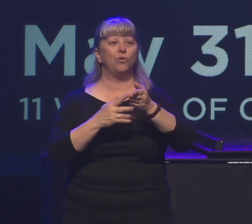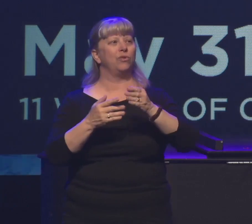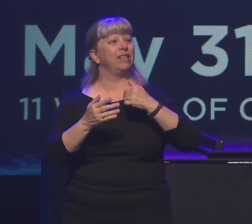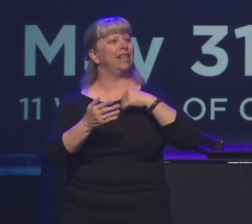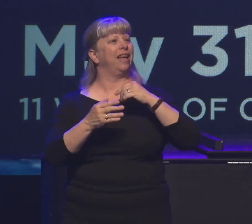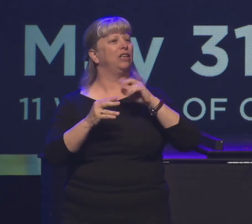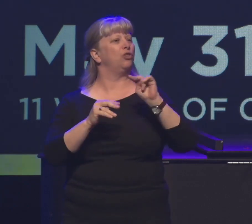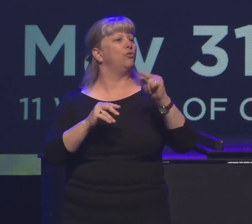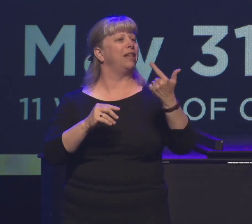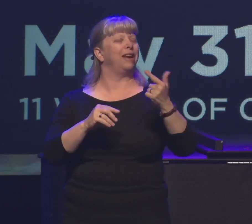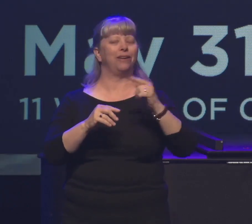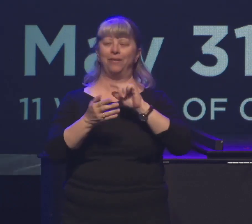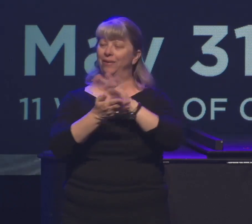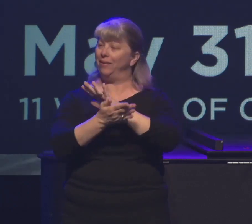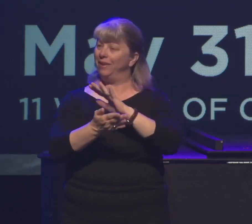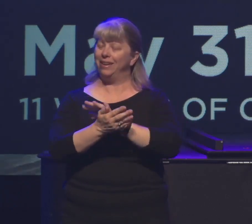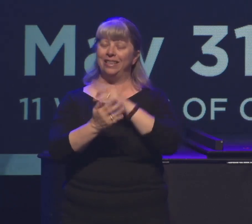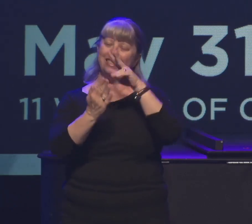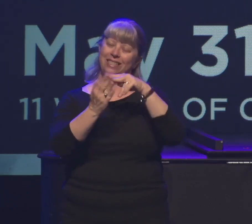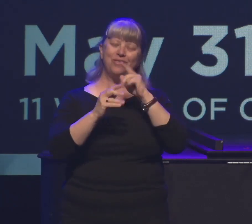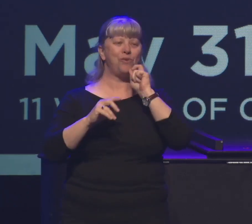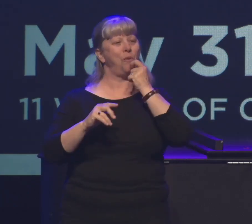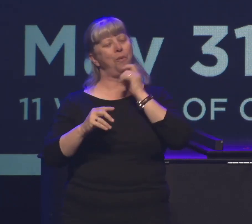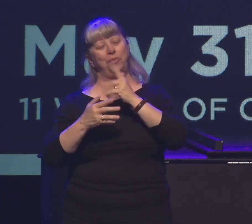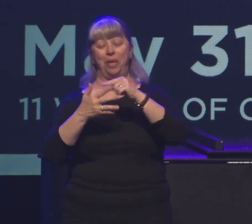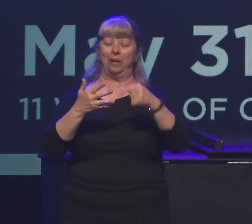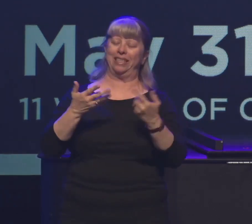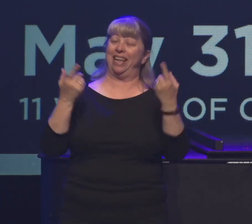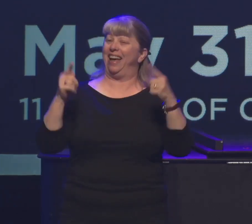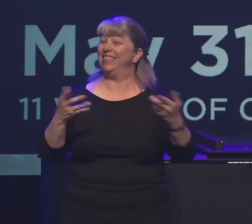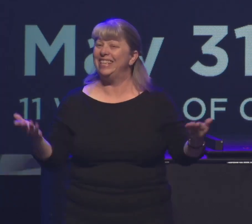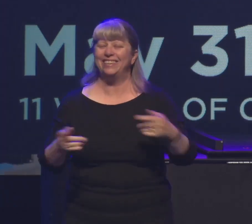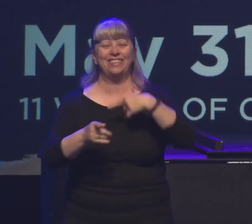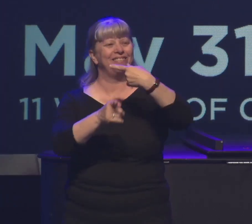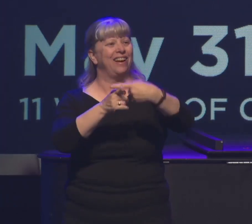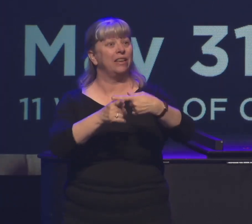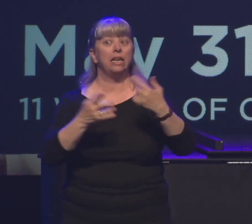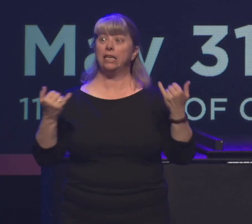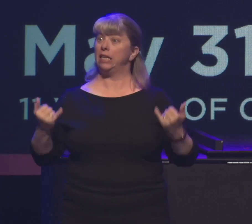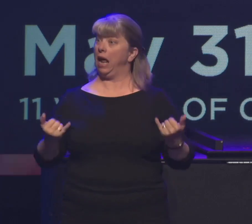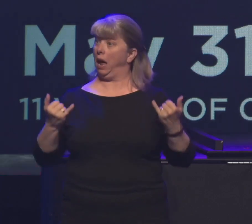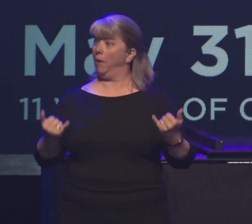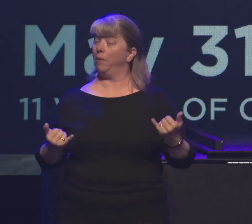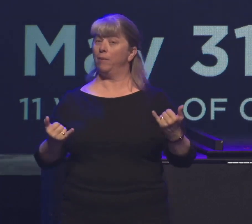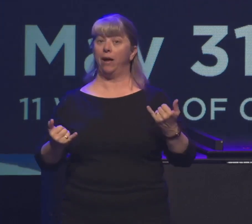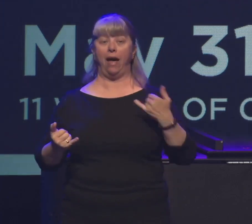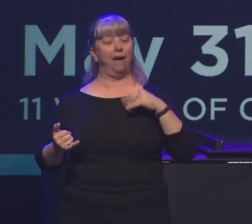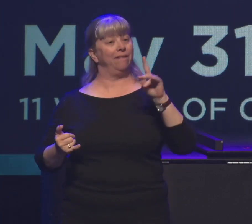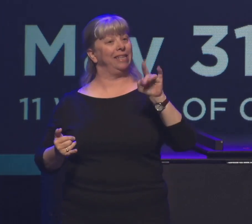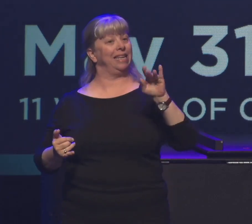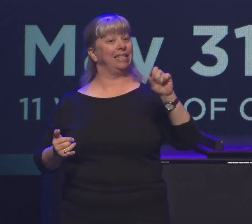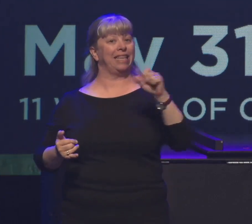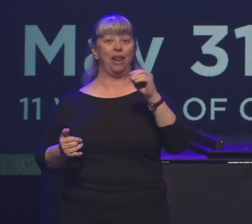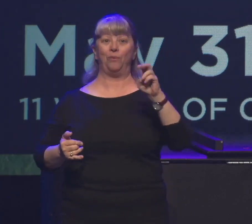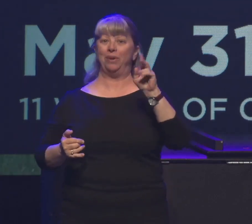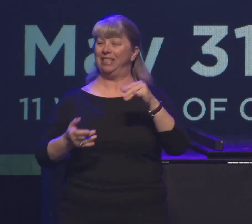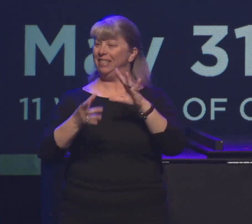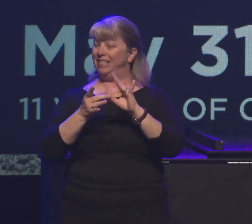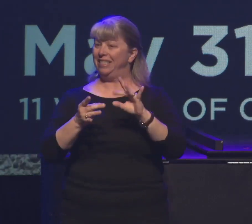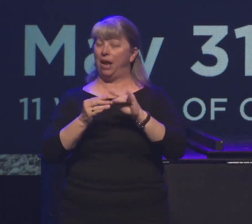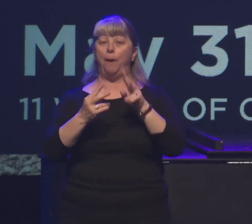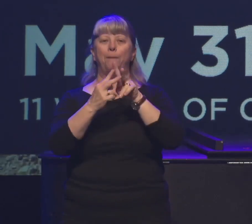And just check out all the neat things that we have going on here at Crossroads. And now we have Dennis and Wendy to talk to us